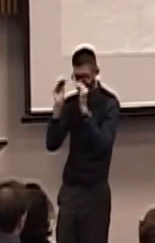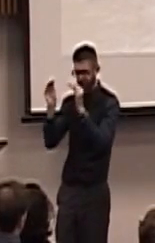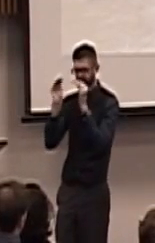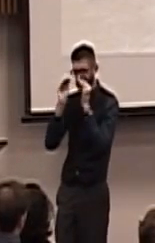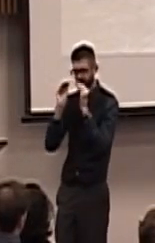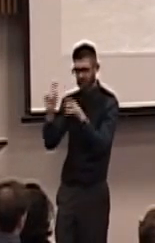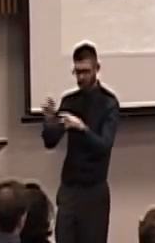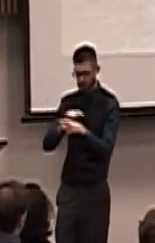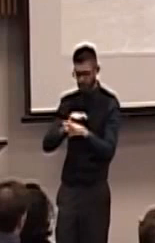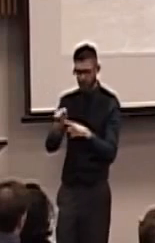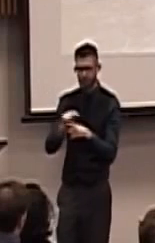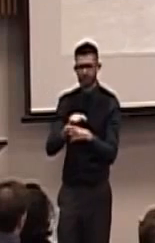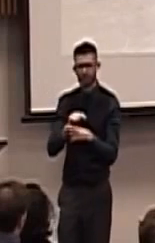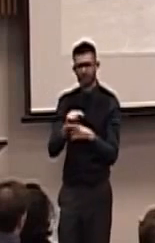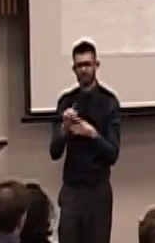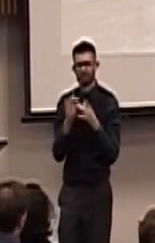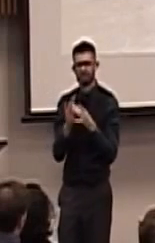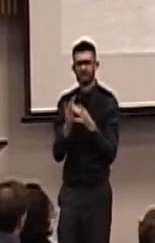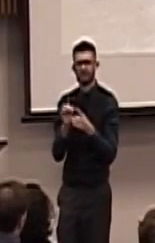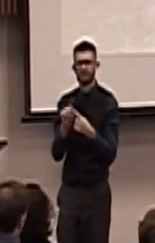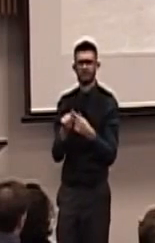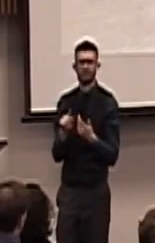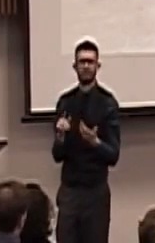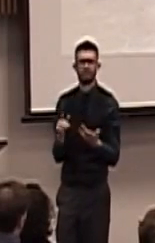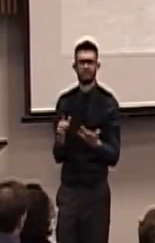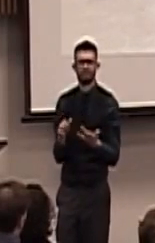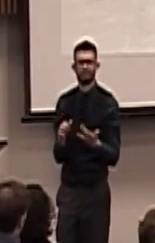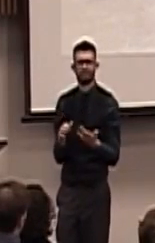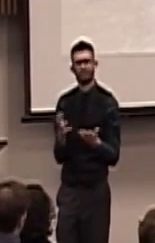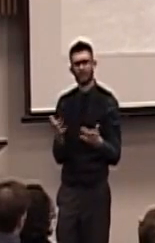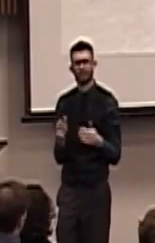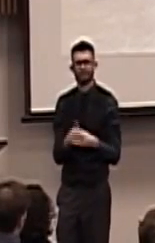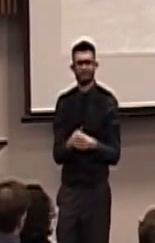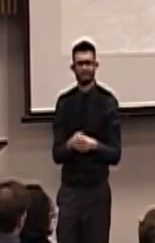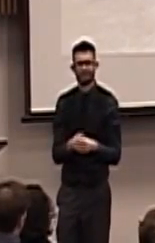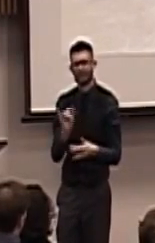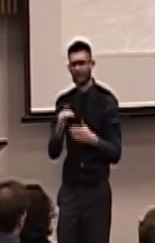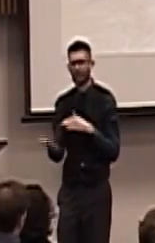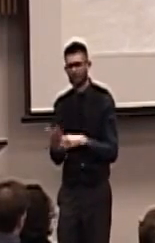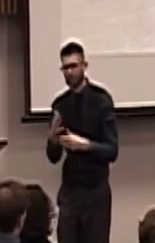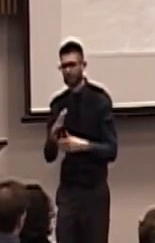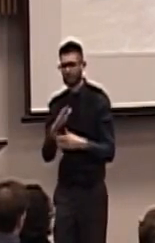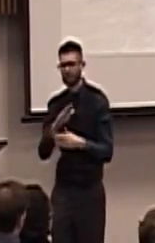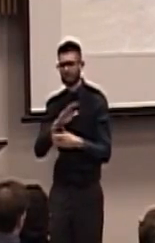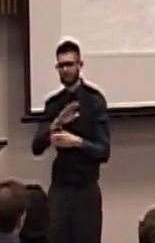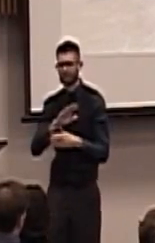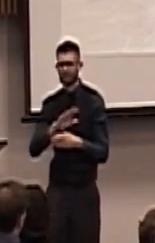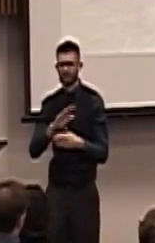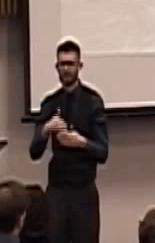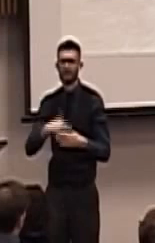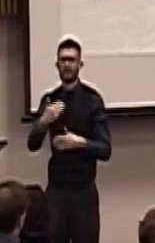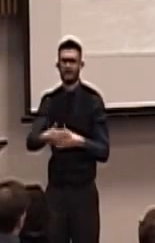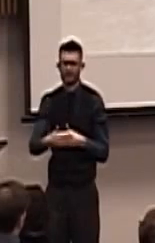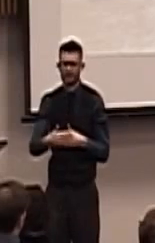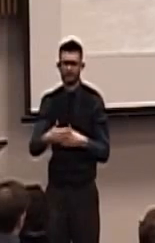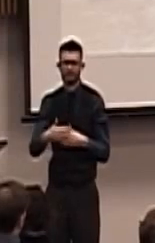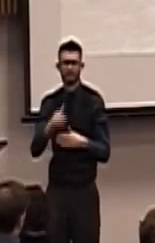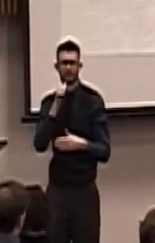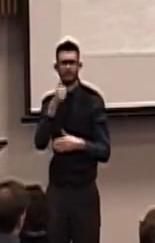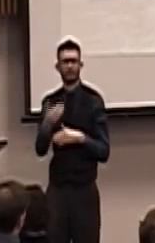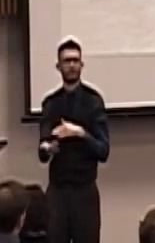that evening, and then all morning the next morning. talking